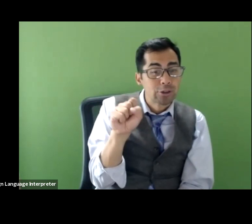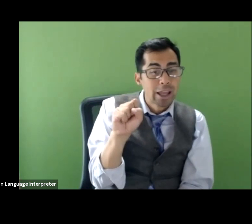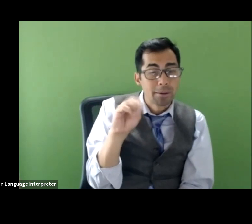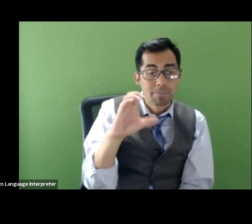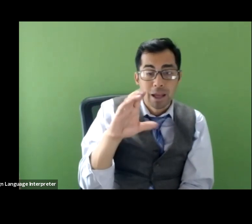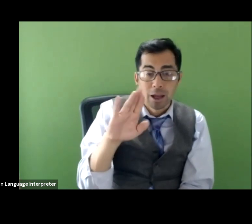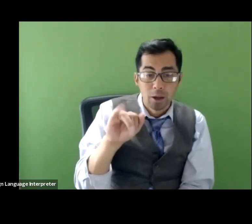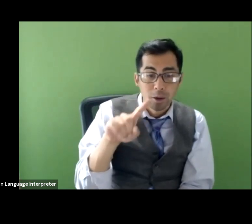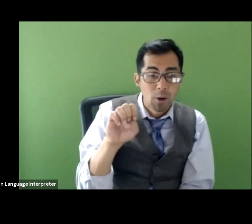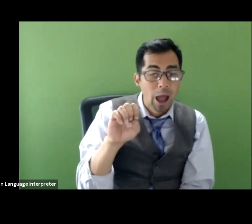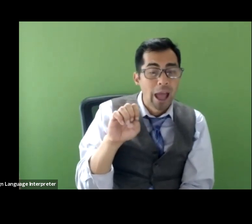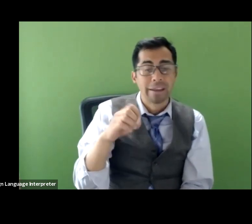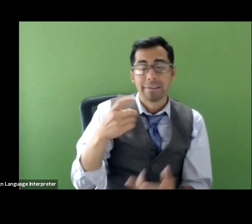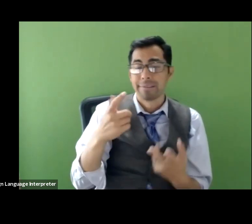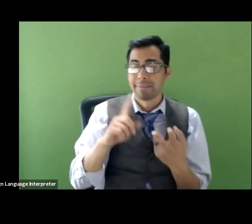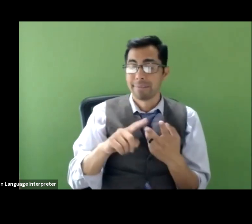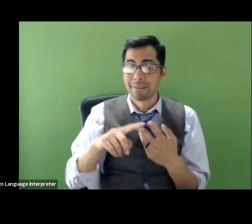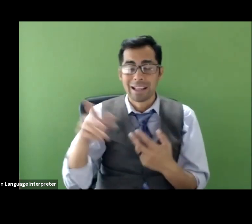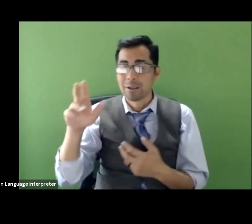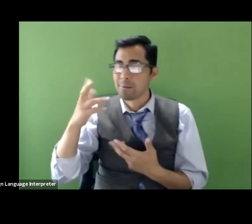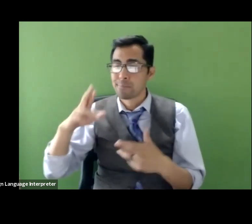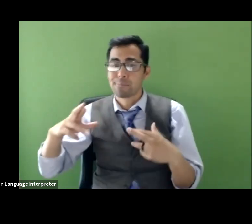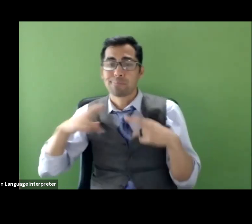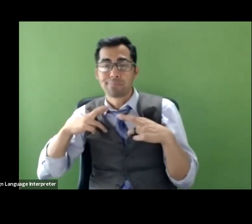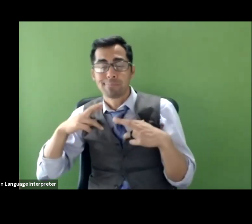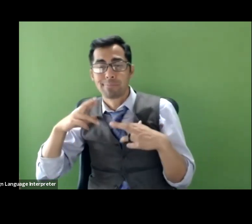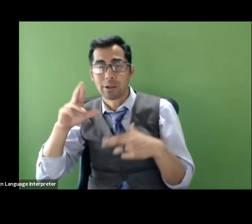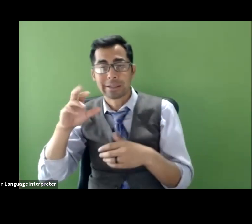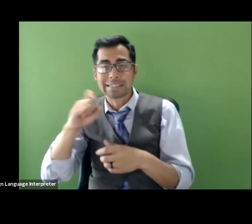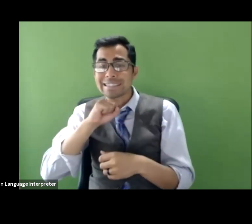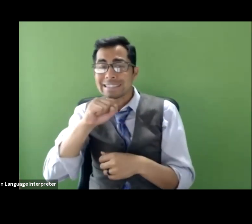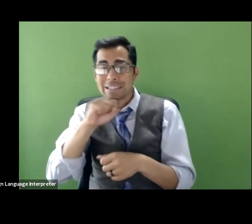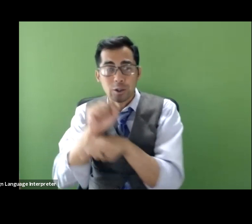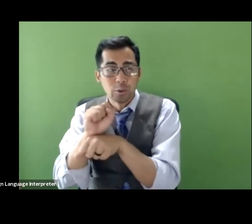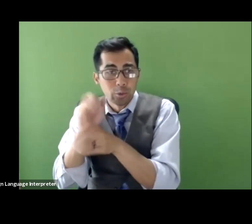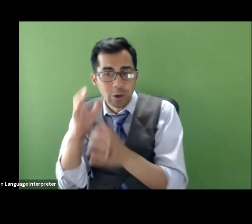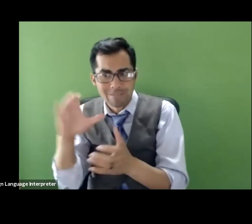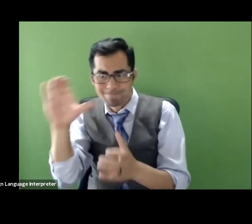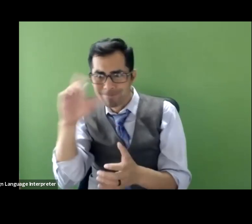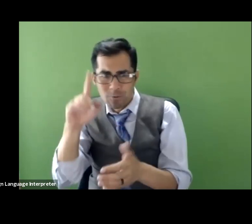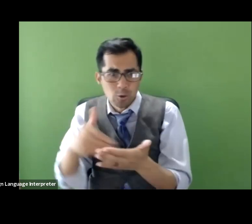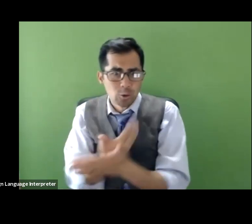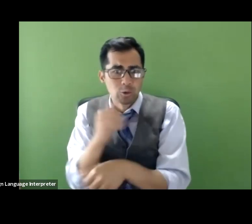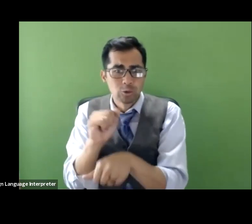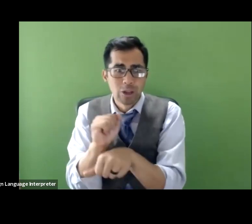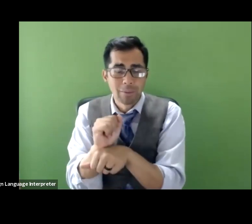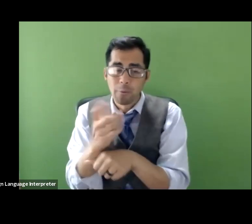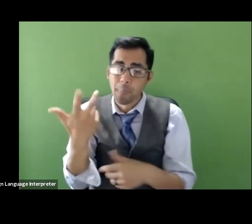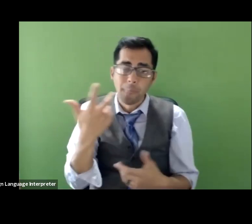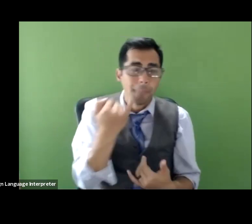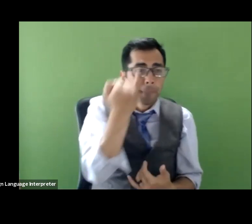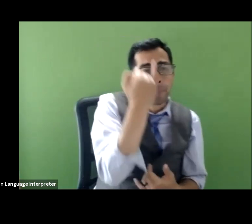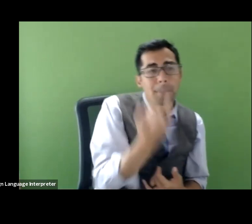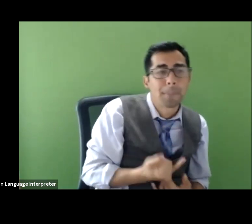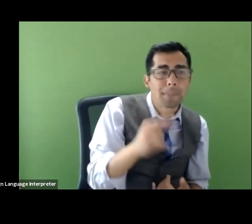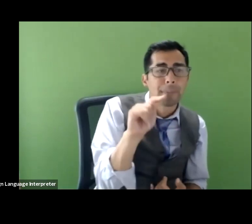unemployed steelworker needing help with a new resume, the gangly teenager writing his first cover letter to a poetry